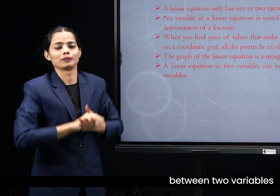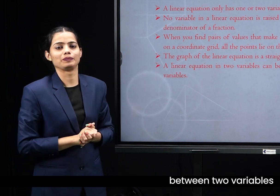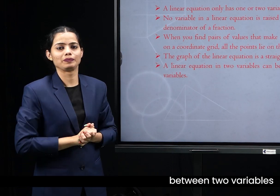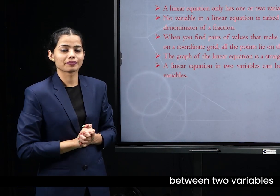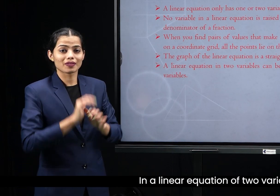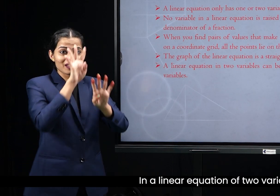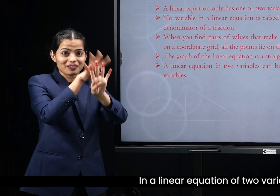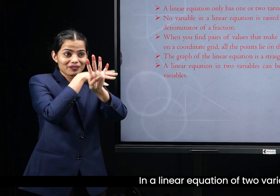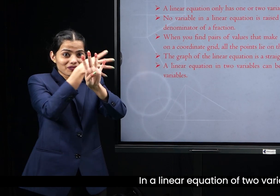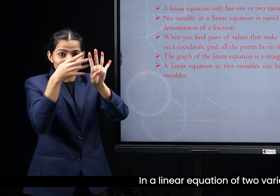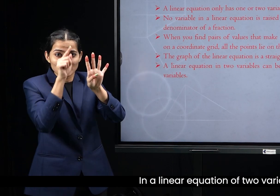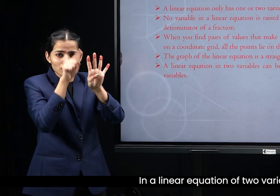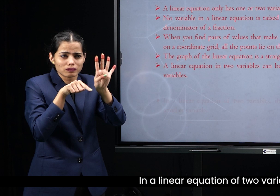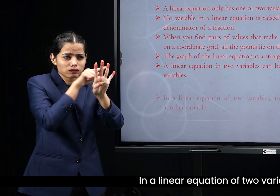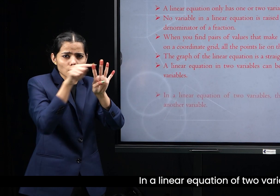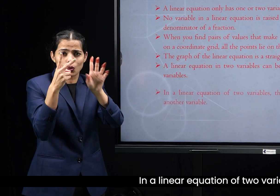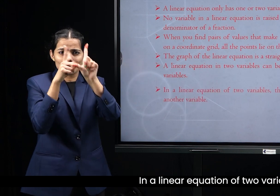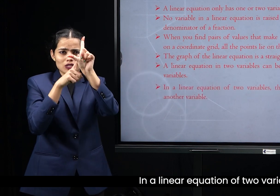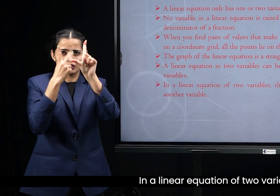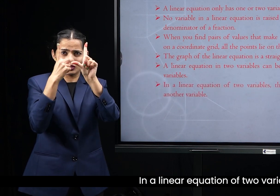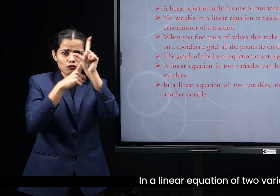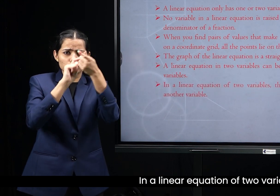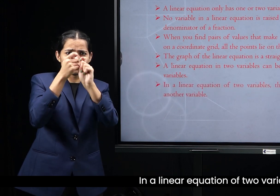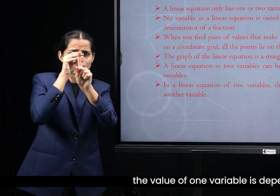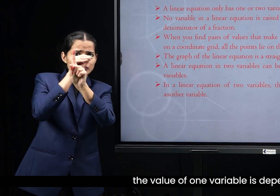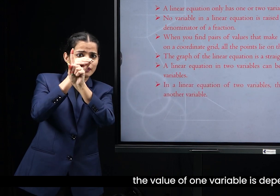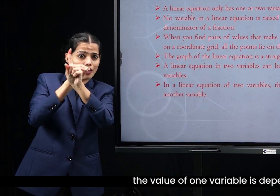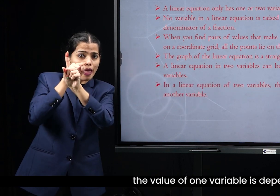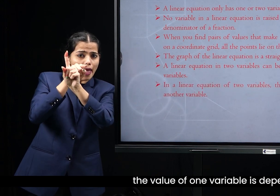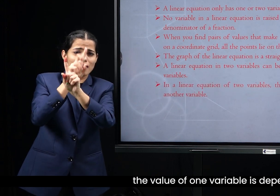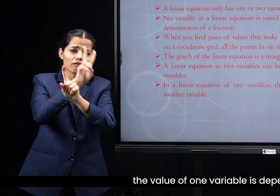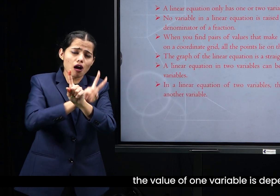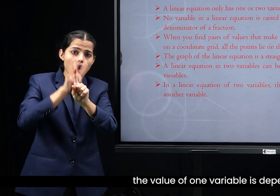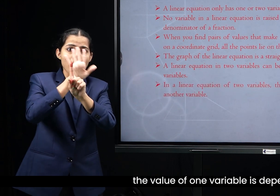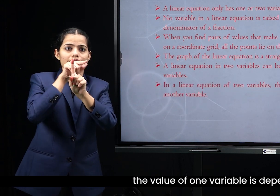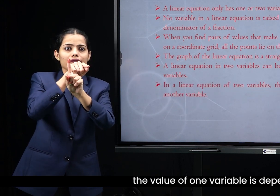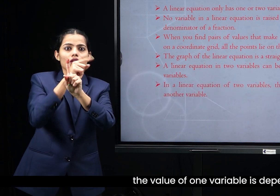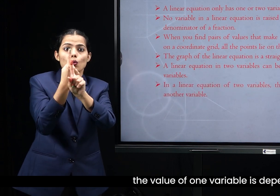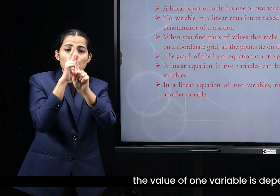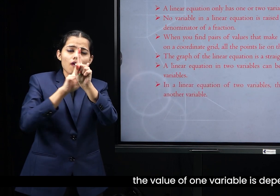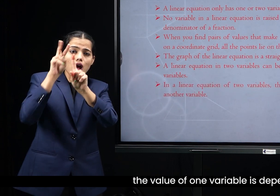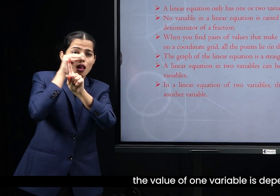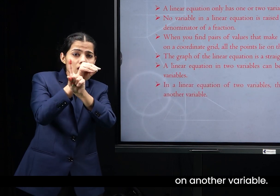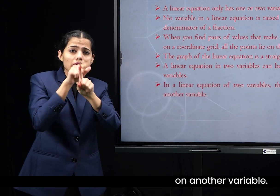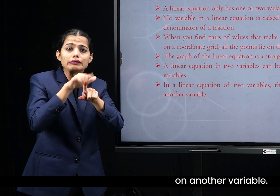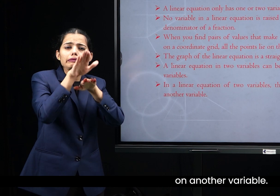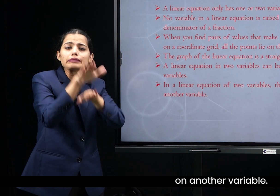In linear equation of two variables, the value of one variable is dependent on another